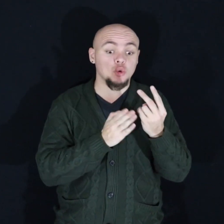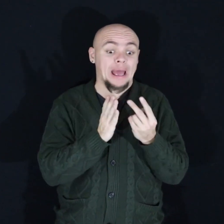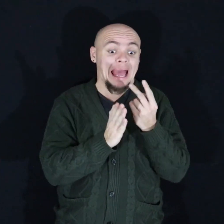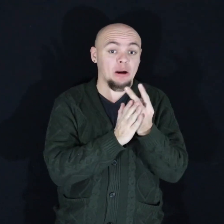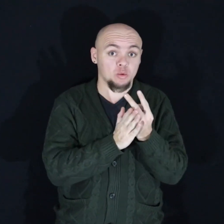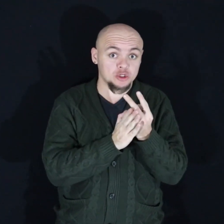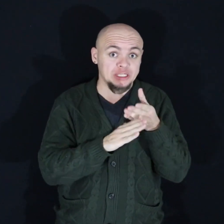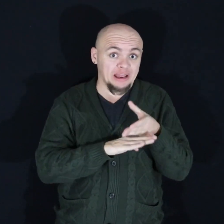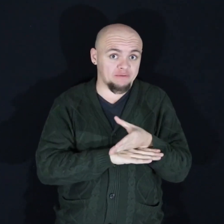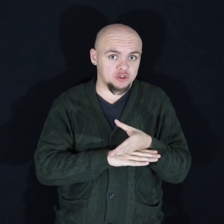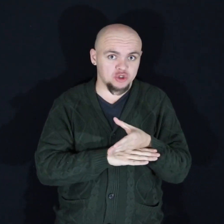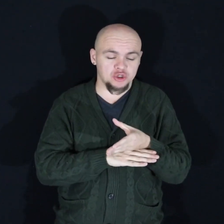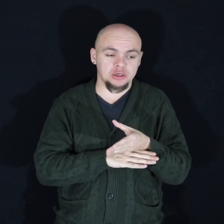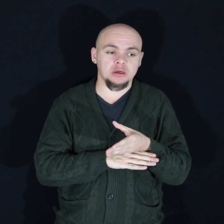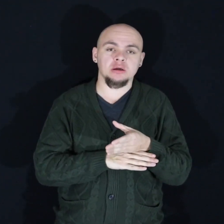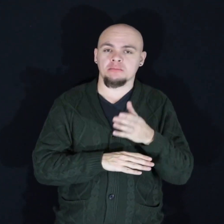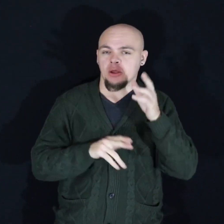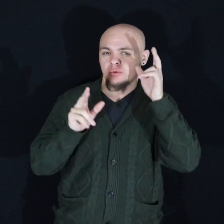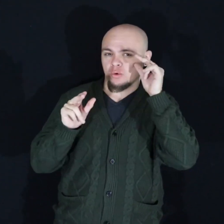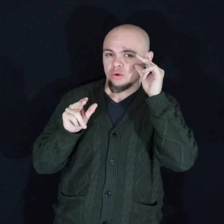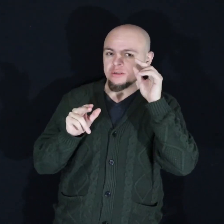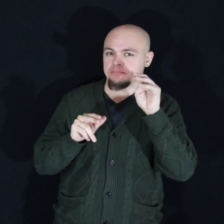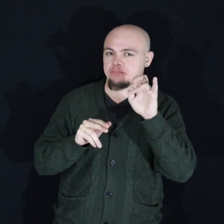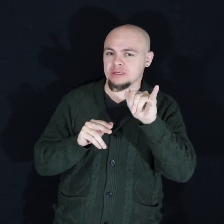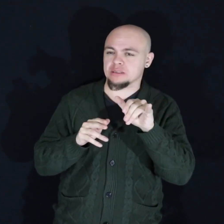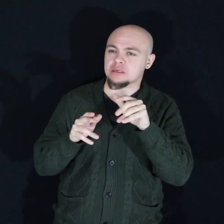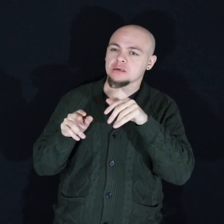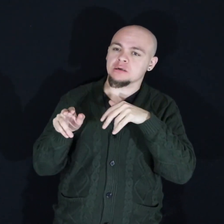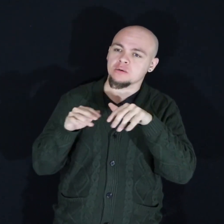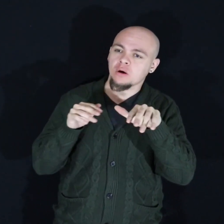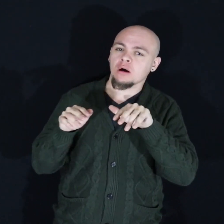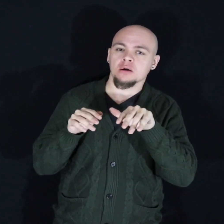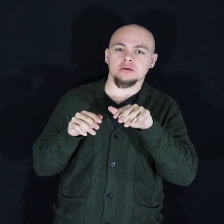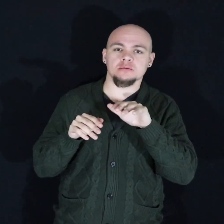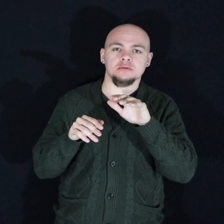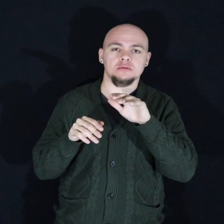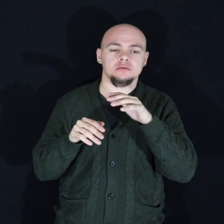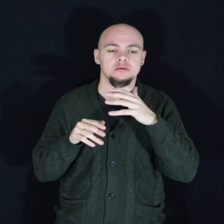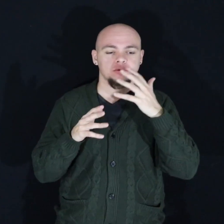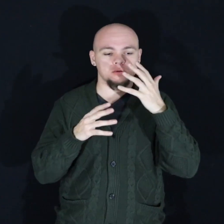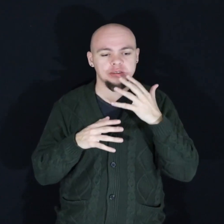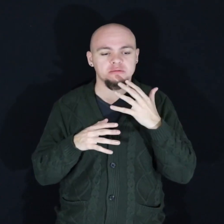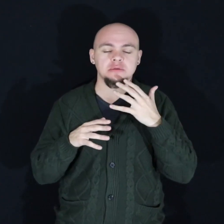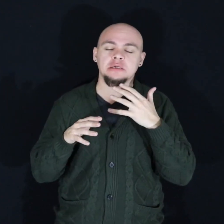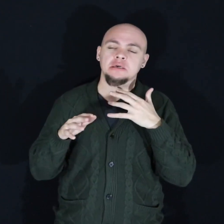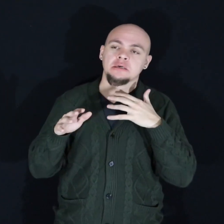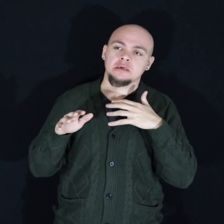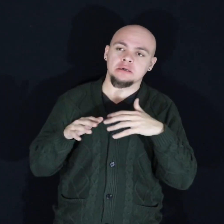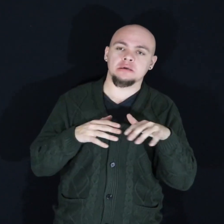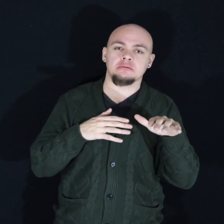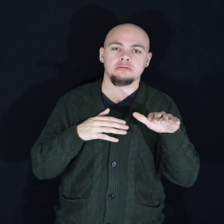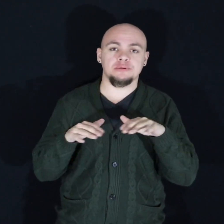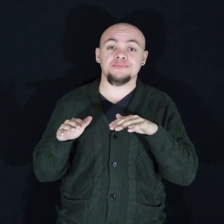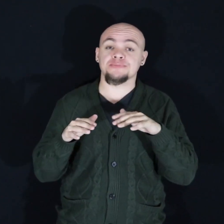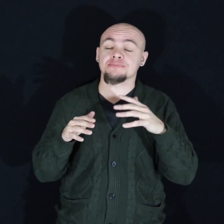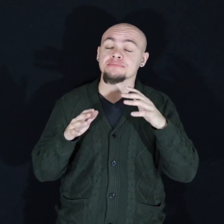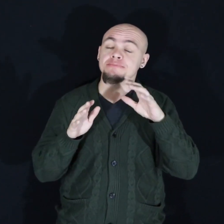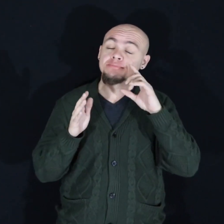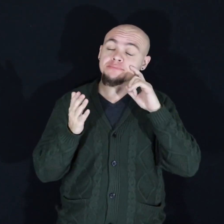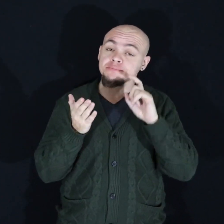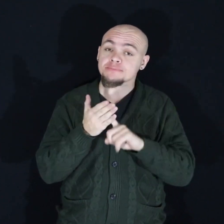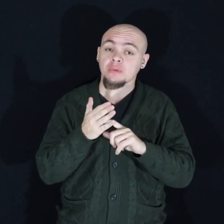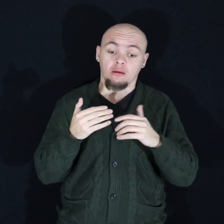horse, Misty, who helped walk me through my grief, and I helped walk her through her past trauma. What I discovered is